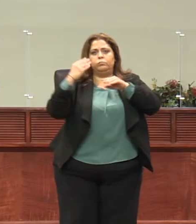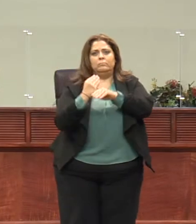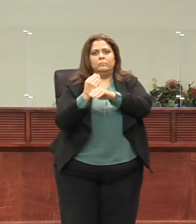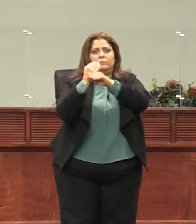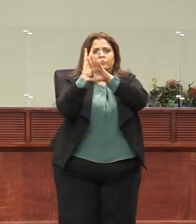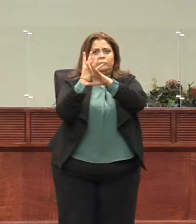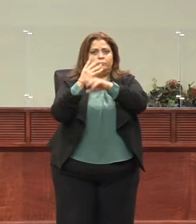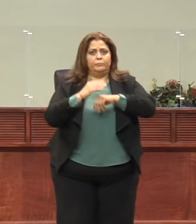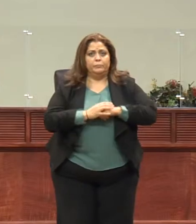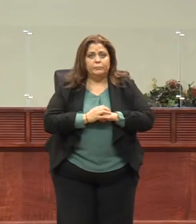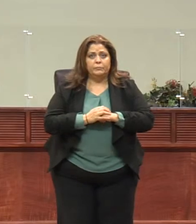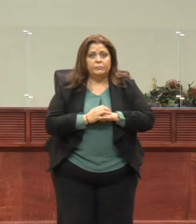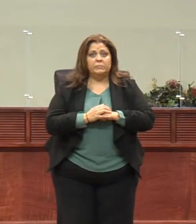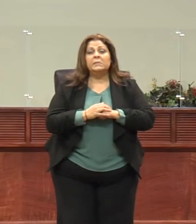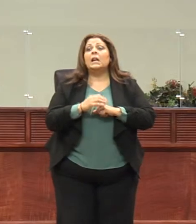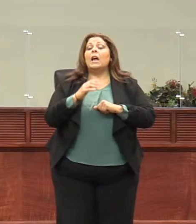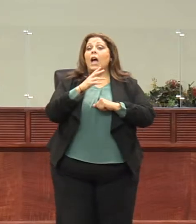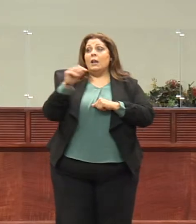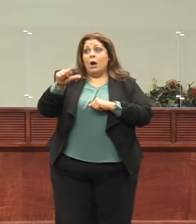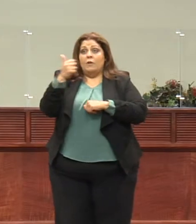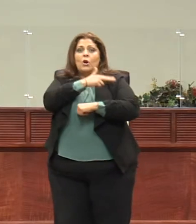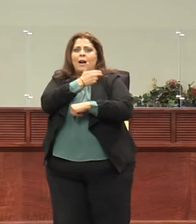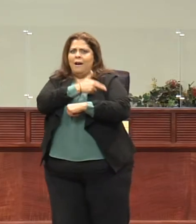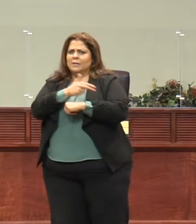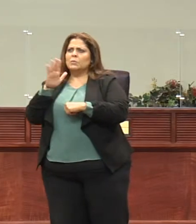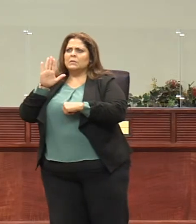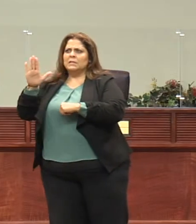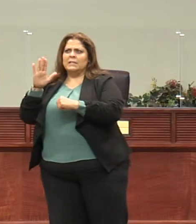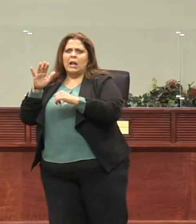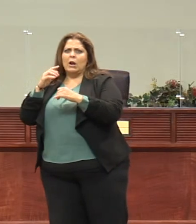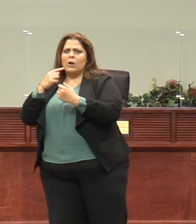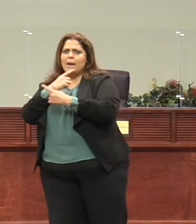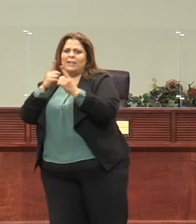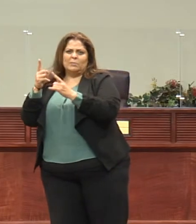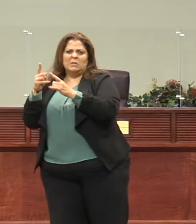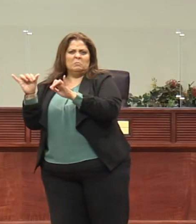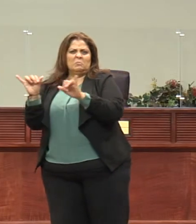have announced something similar as well. Last week, Orange County had